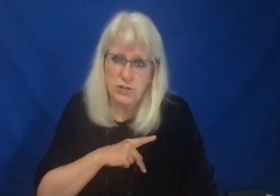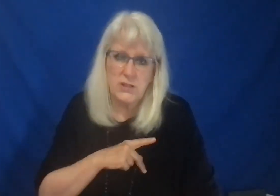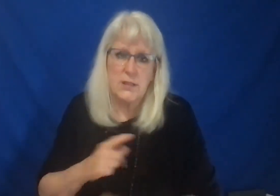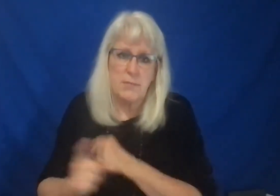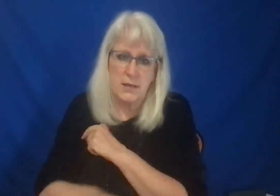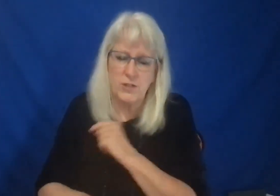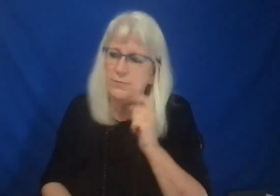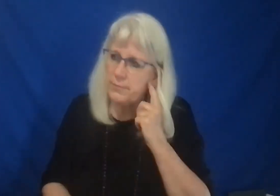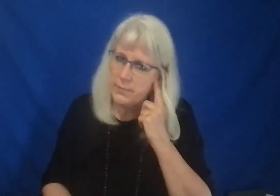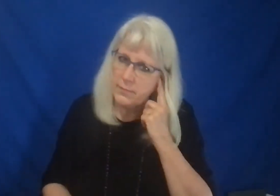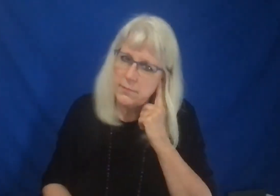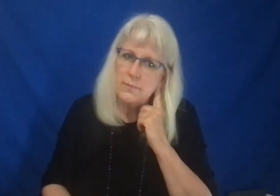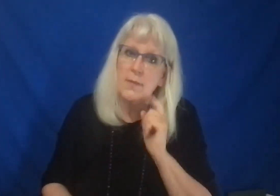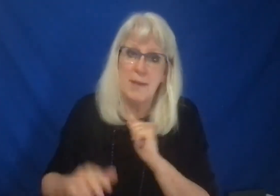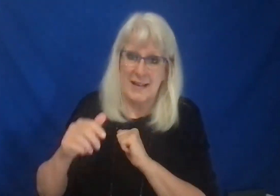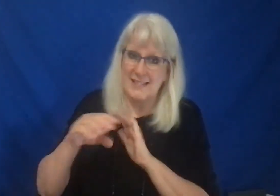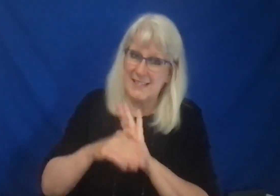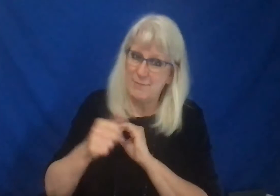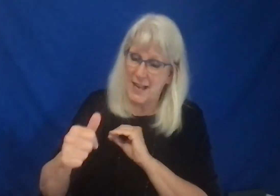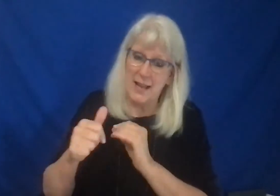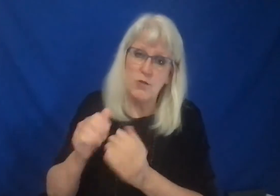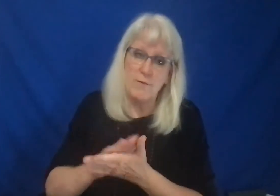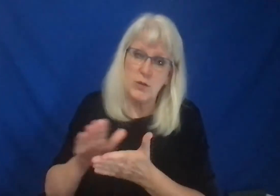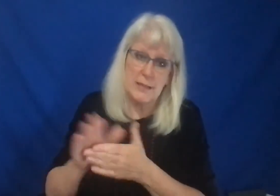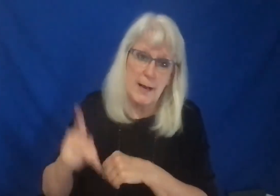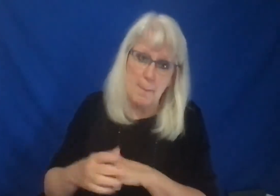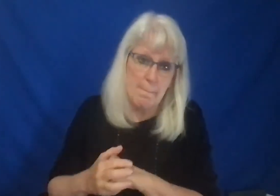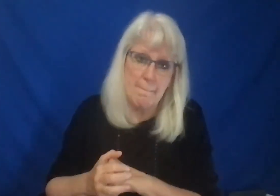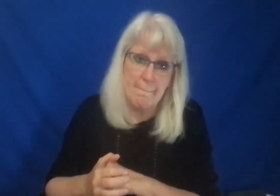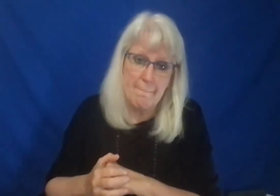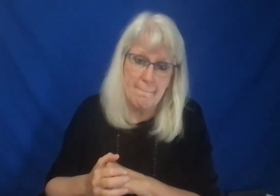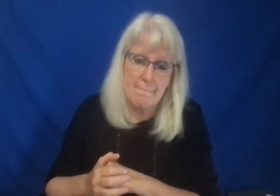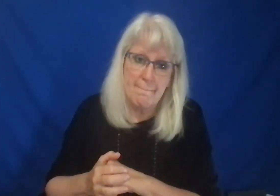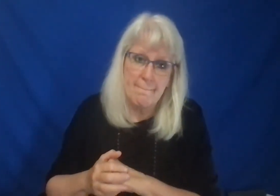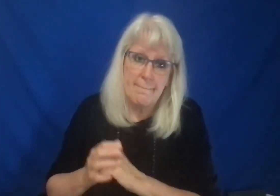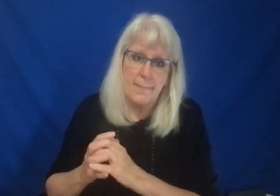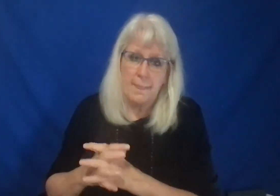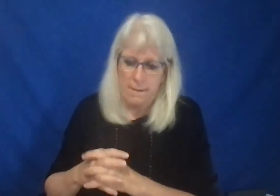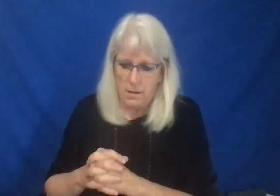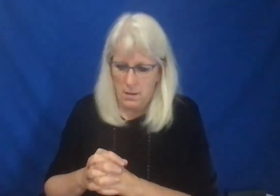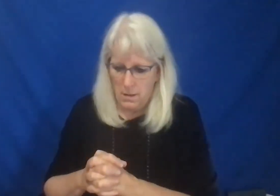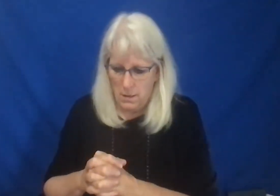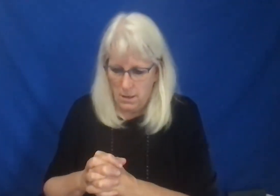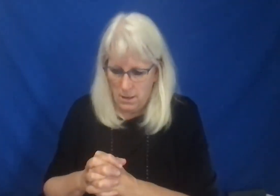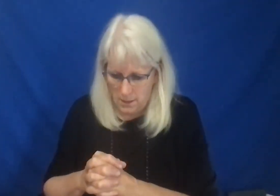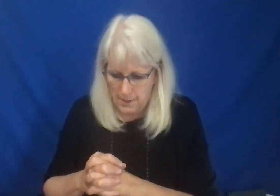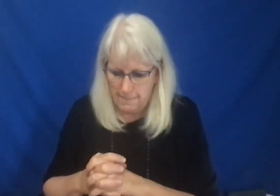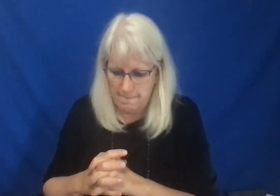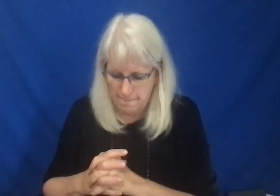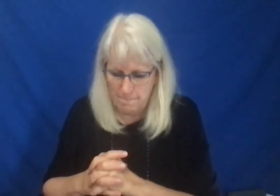we clean that up in the 10th step. We clean that up in the 10th step, you know, and setting boundaries is